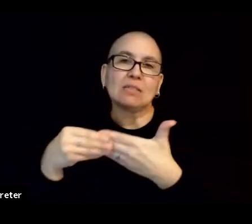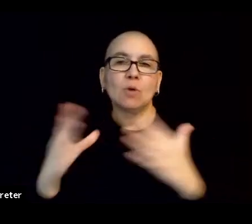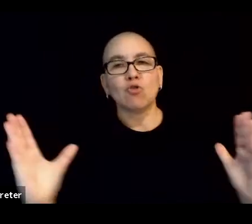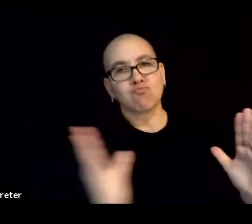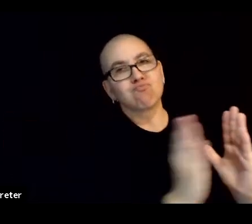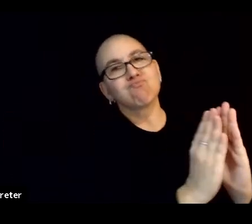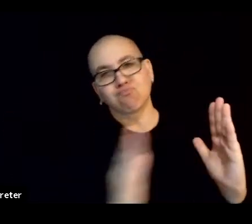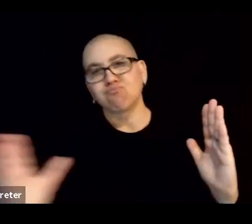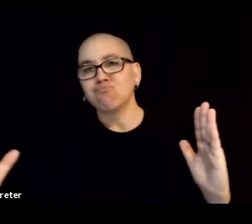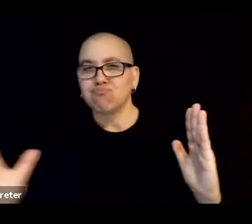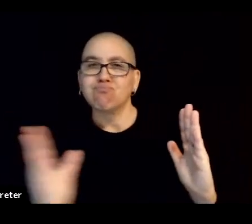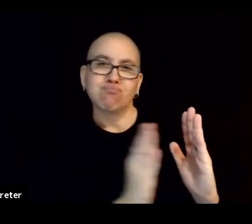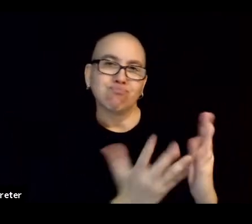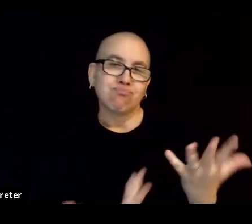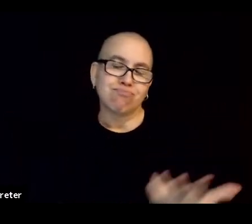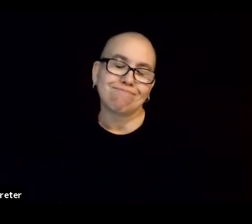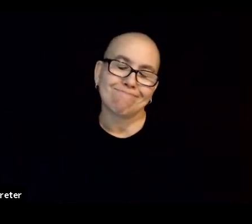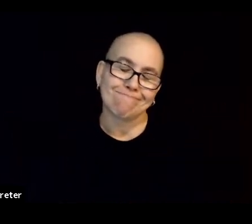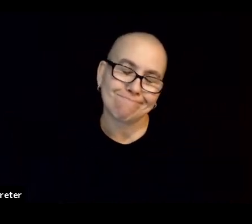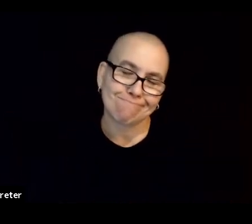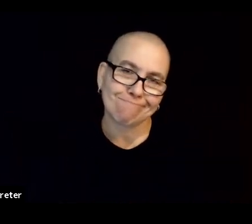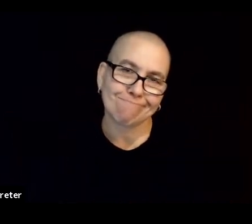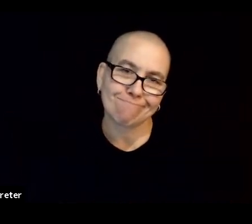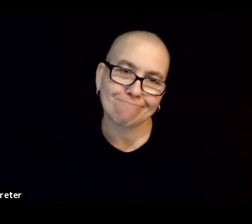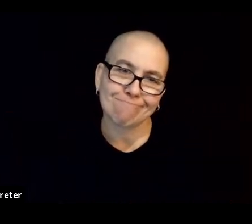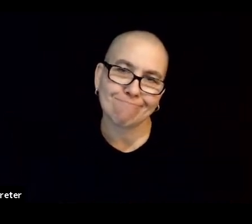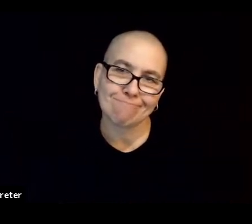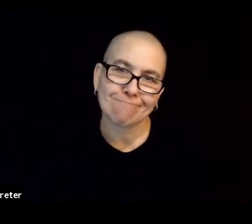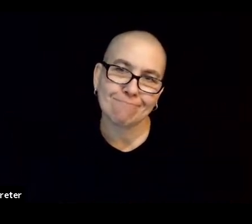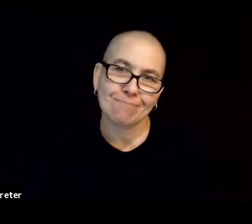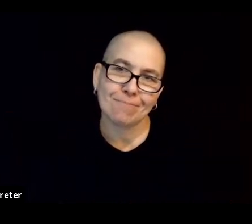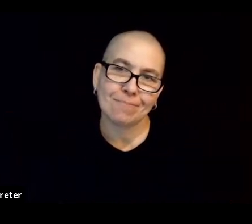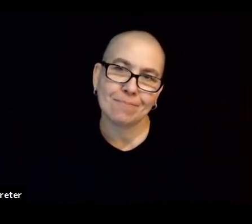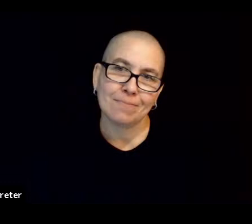our vaccinating system. Thank you.